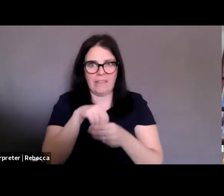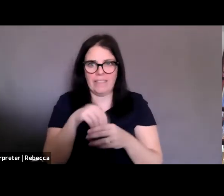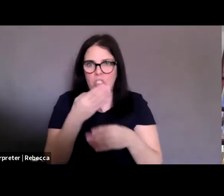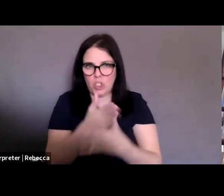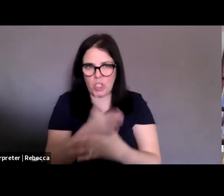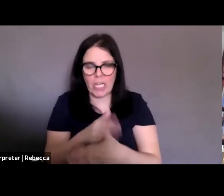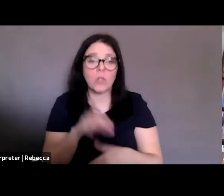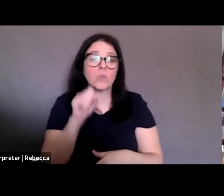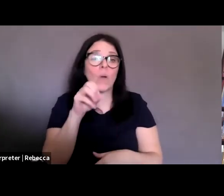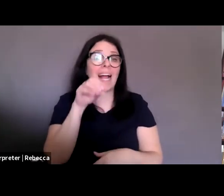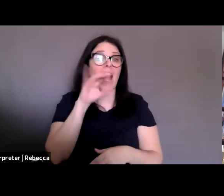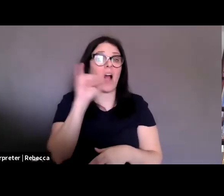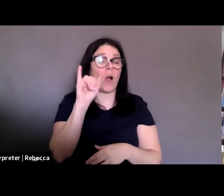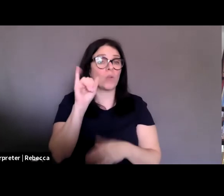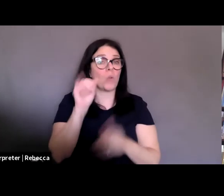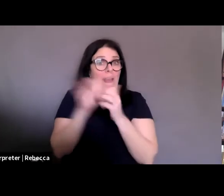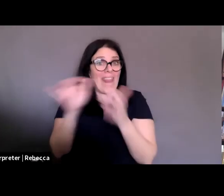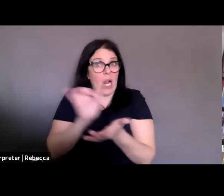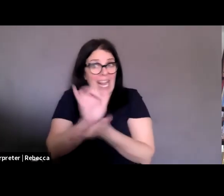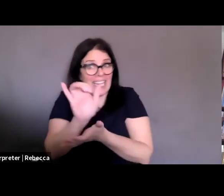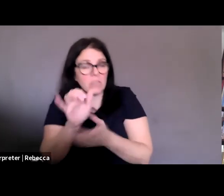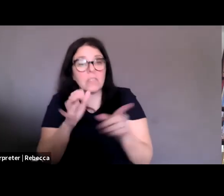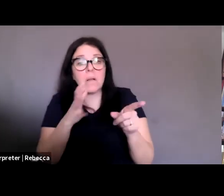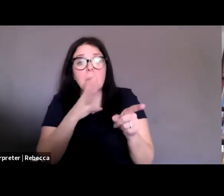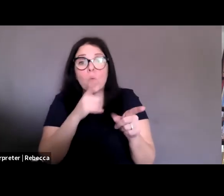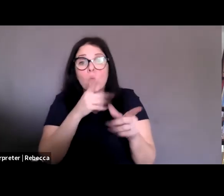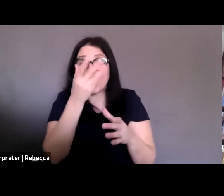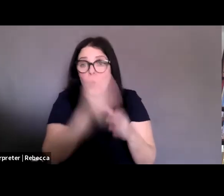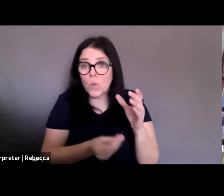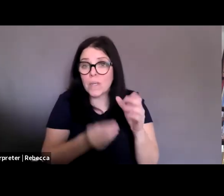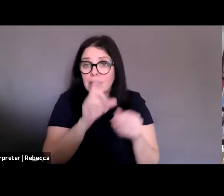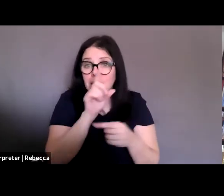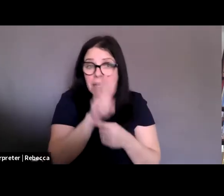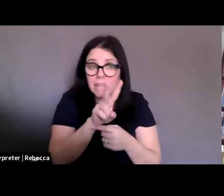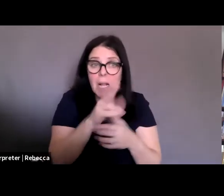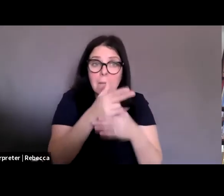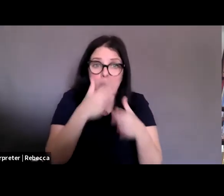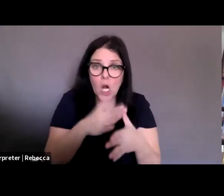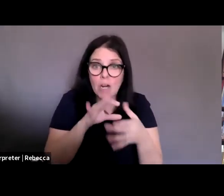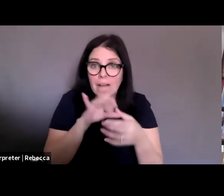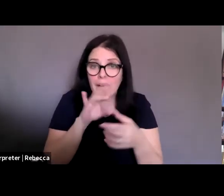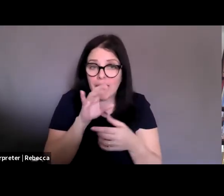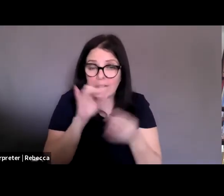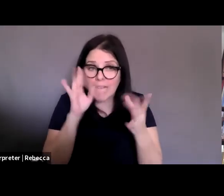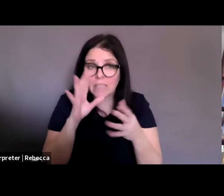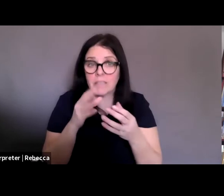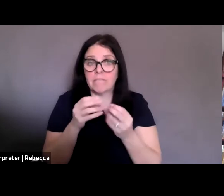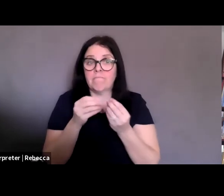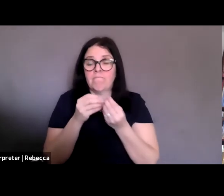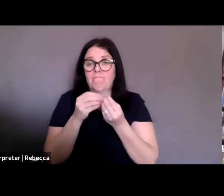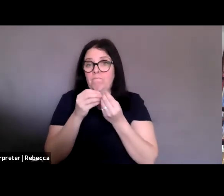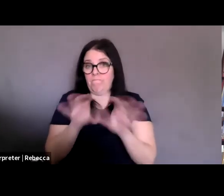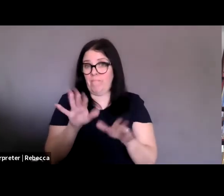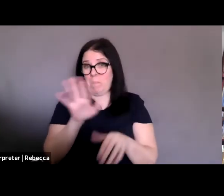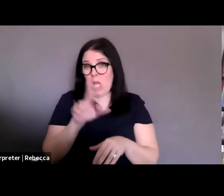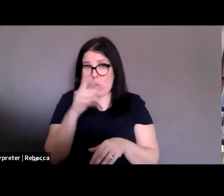allege domestic violence or partner violence lose custody altogether roughly a quarter of the time. Mothers who allege child physical